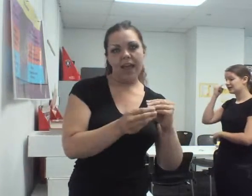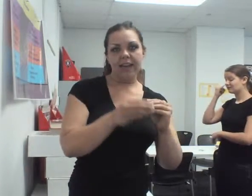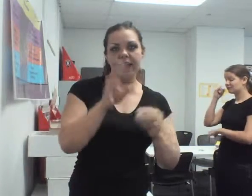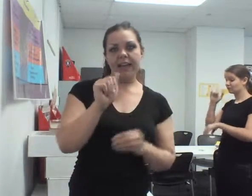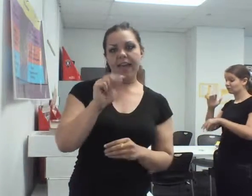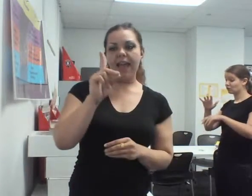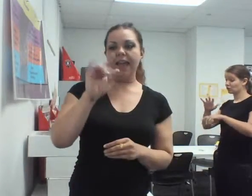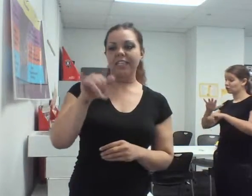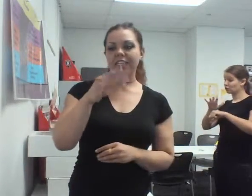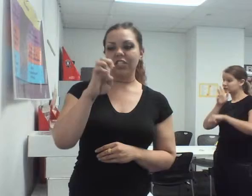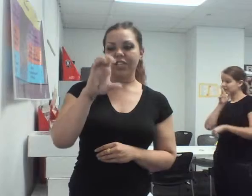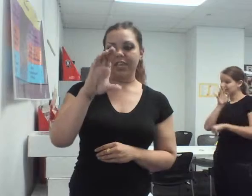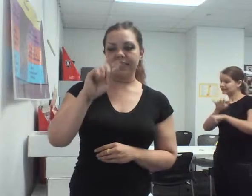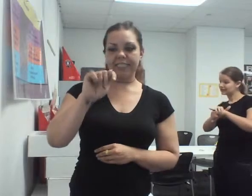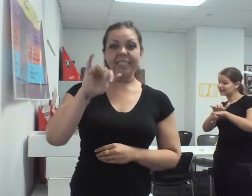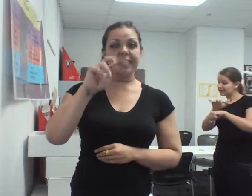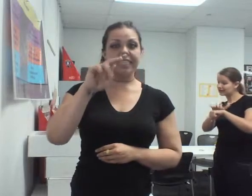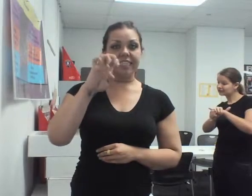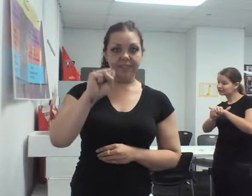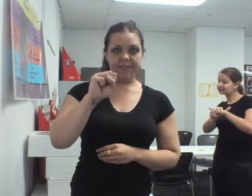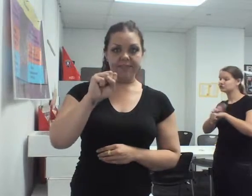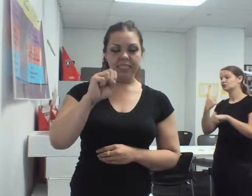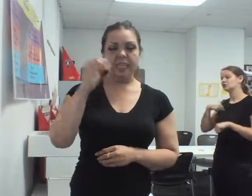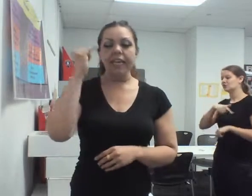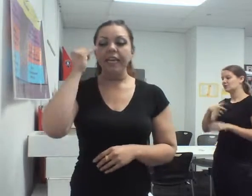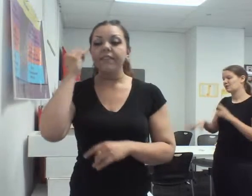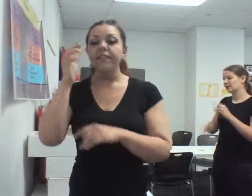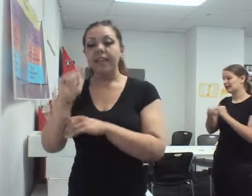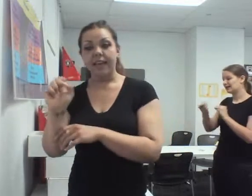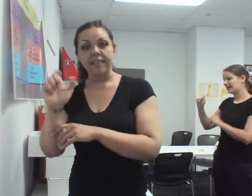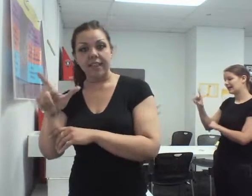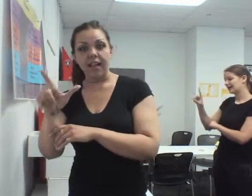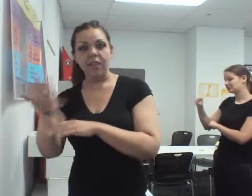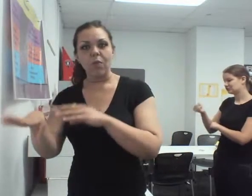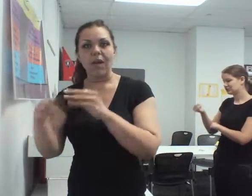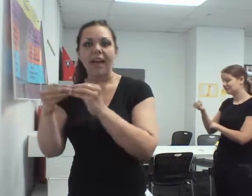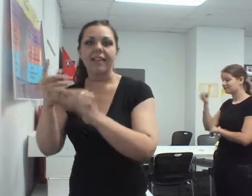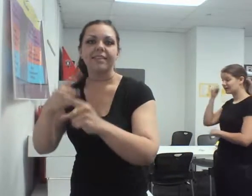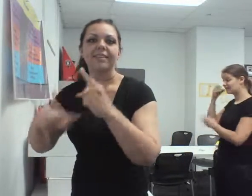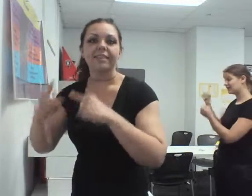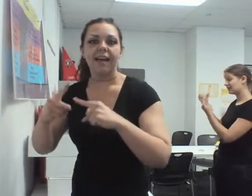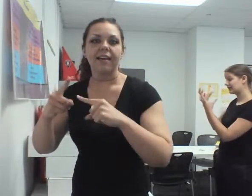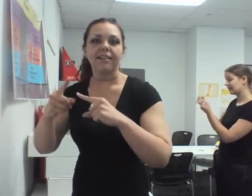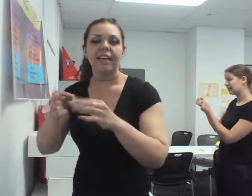something. If it's into ASL, we're adding signs, descriptive signs.